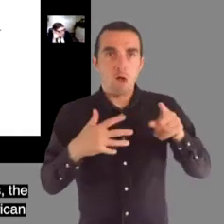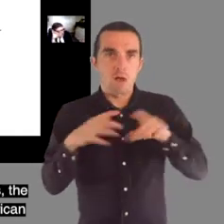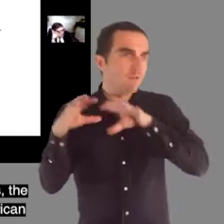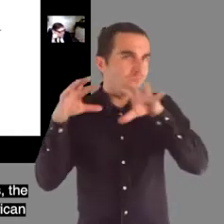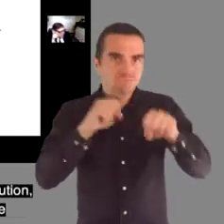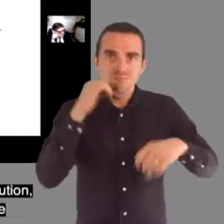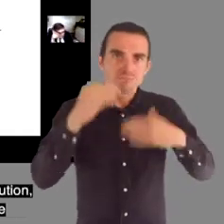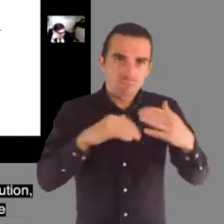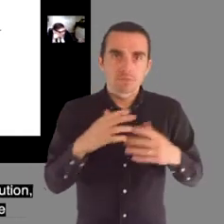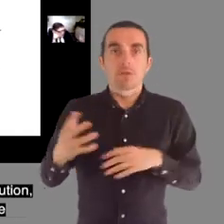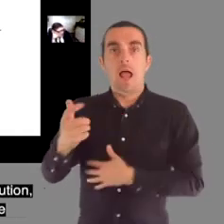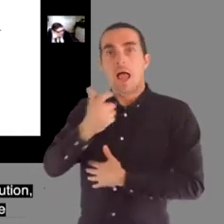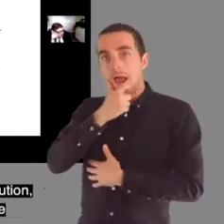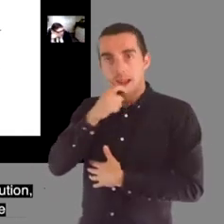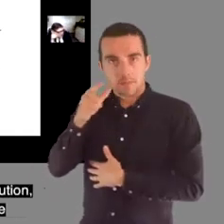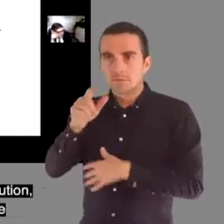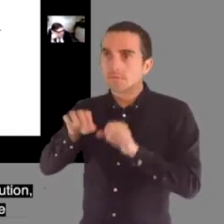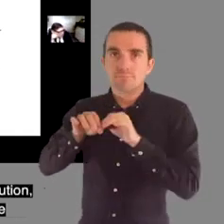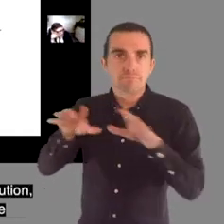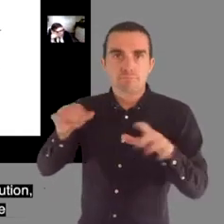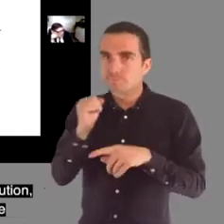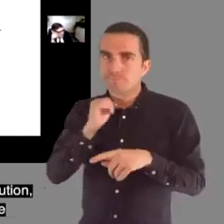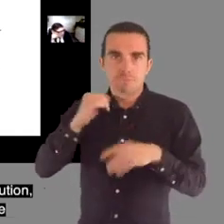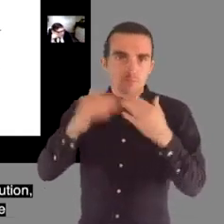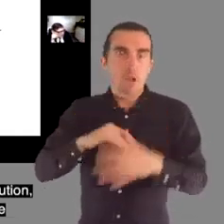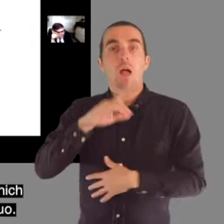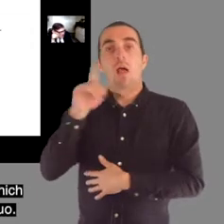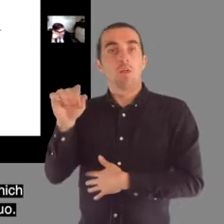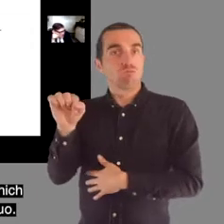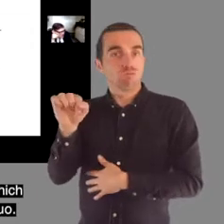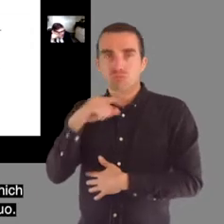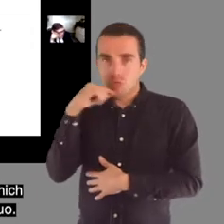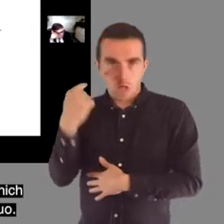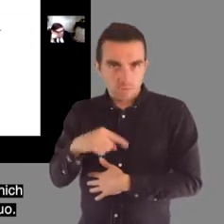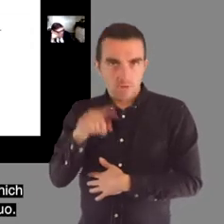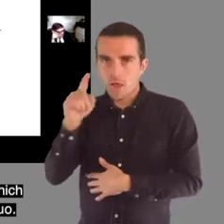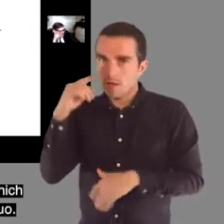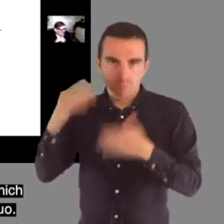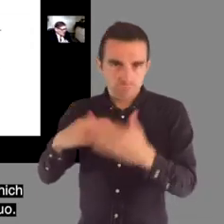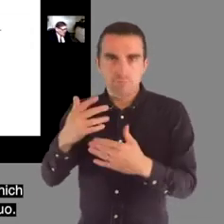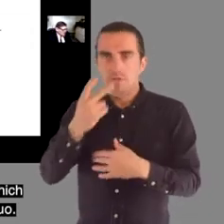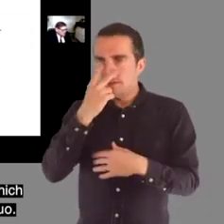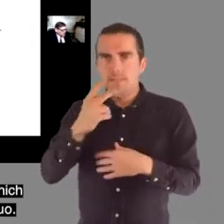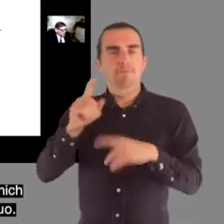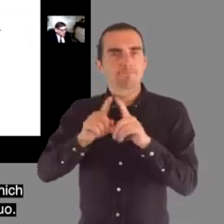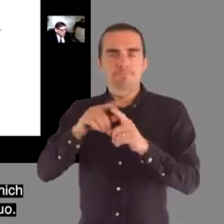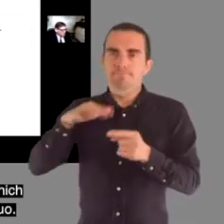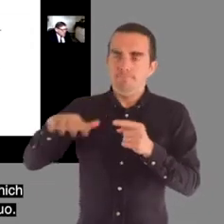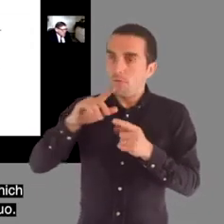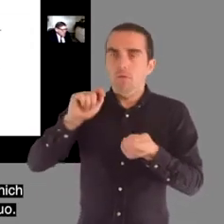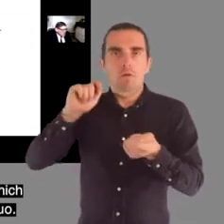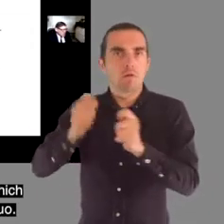American Revolution, the English Revolution, all of which have, and the Russian Revolution, all of which have changed the status